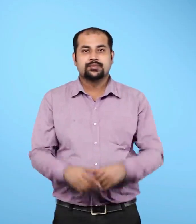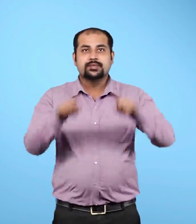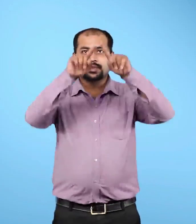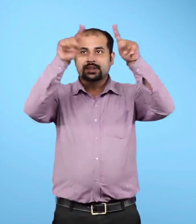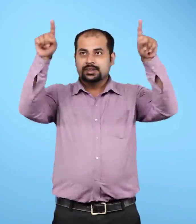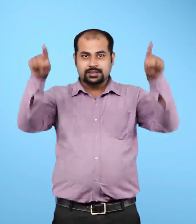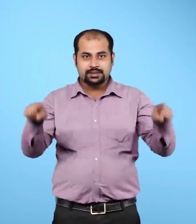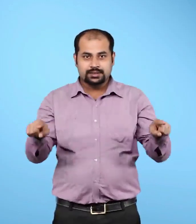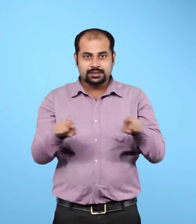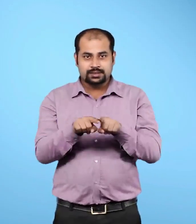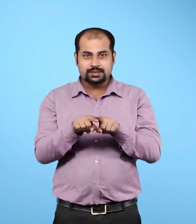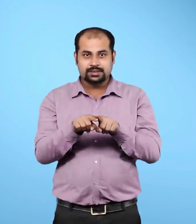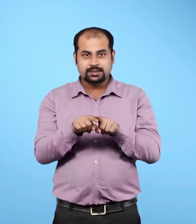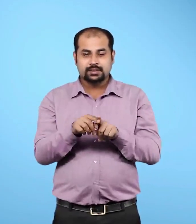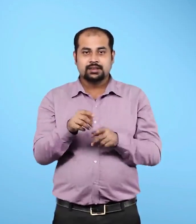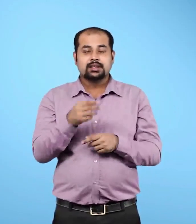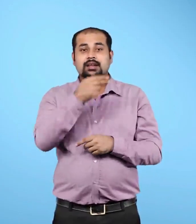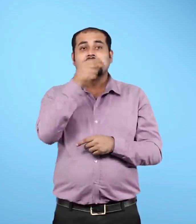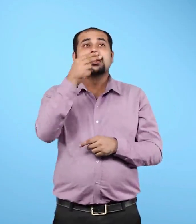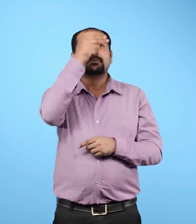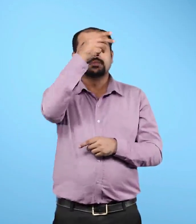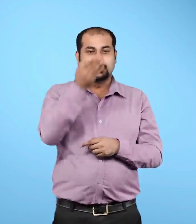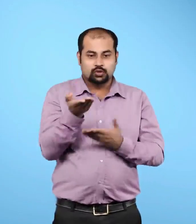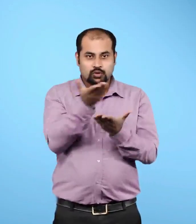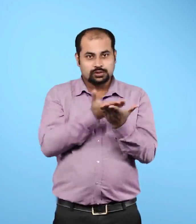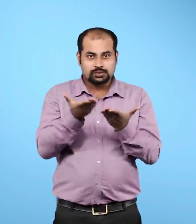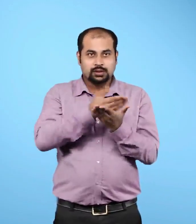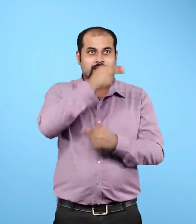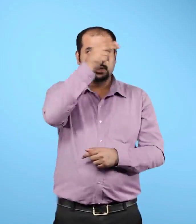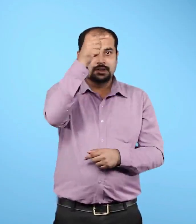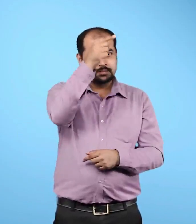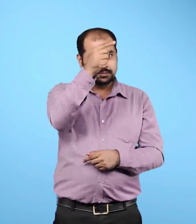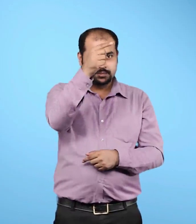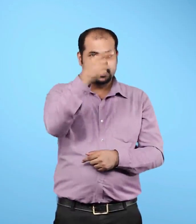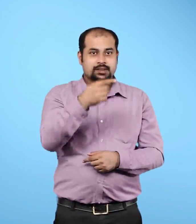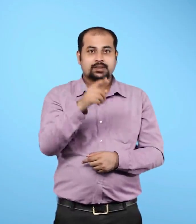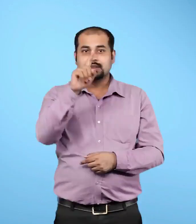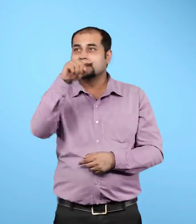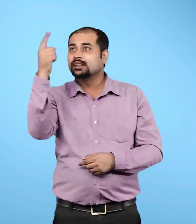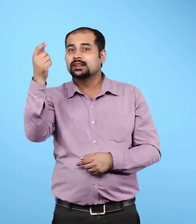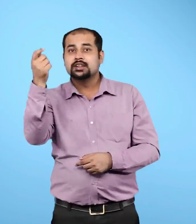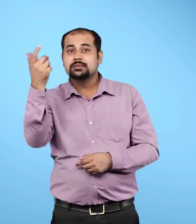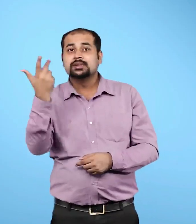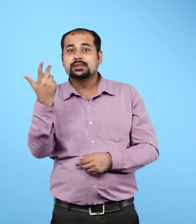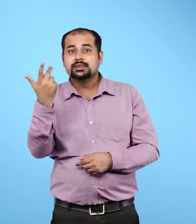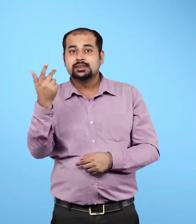Row 1, column 1, dosa, column 2, rupees